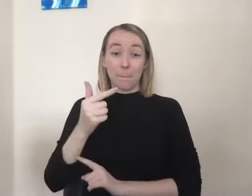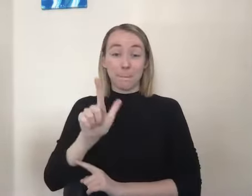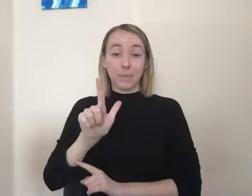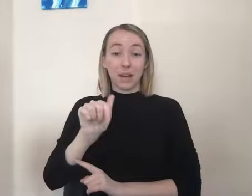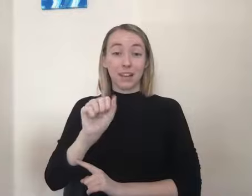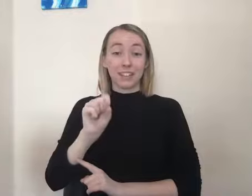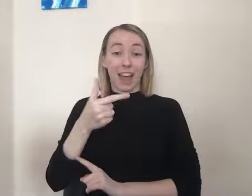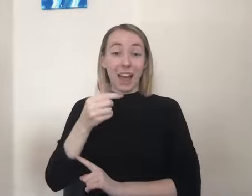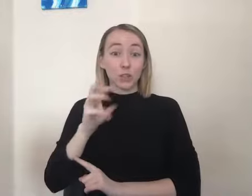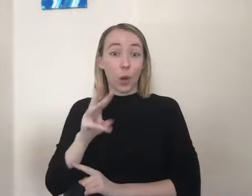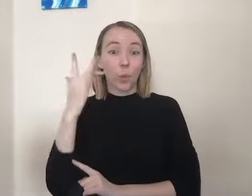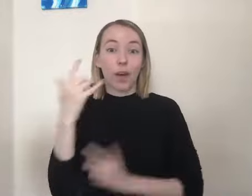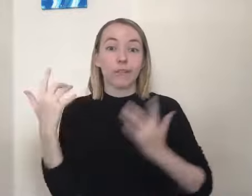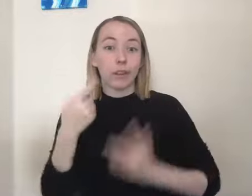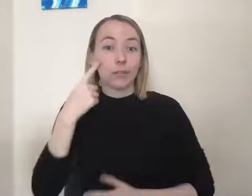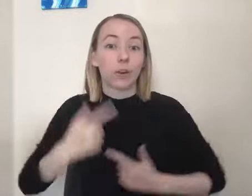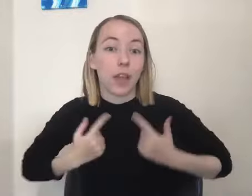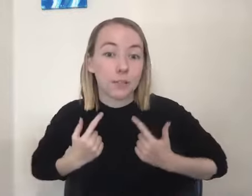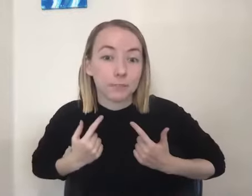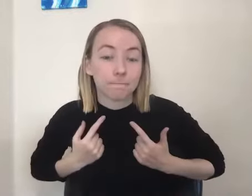himself where he hurt somebody badly,